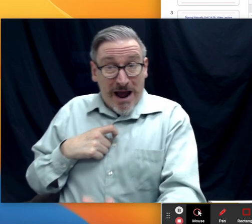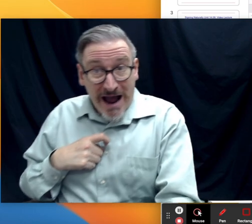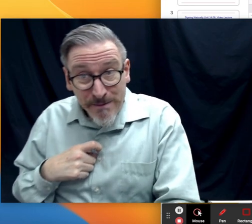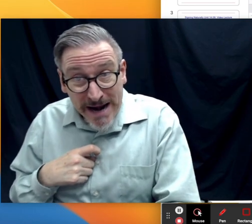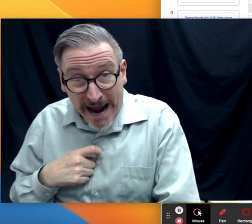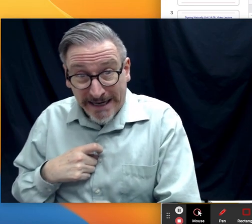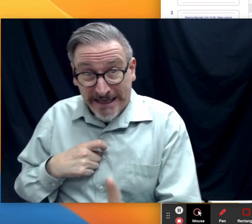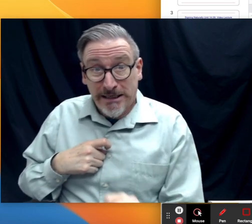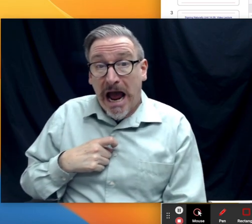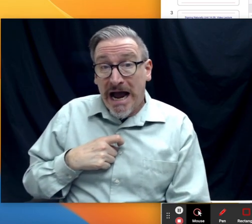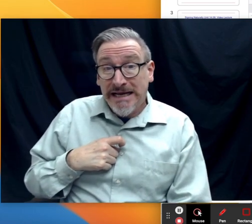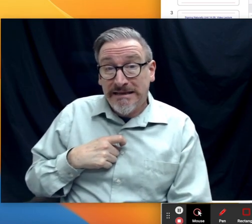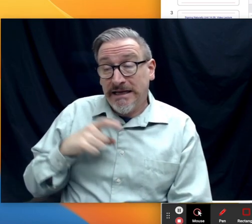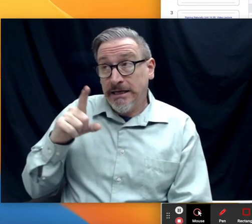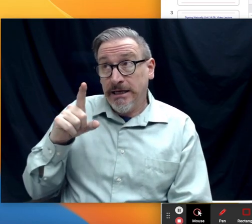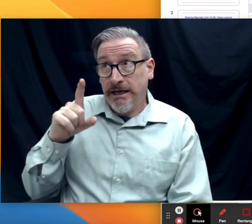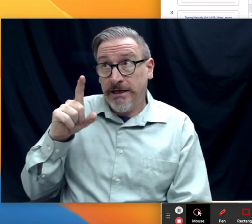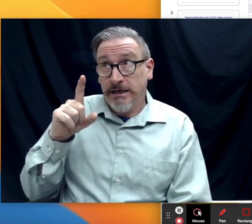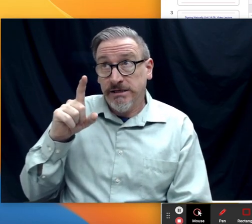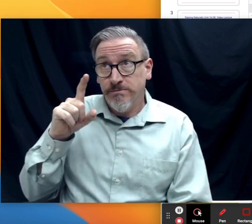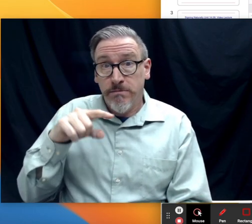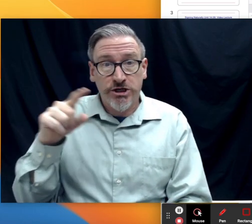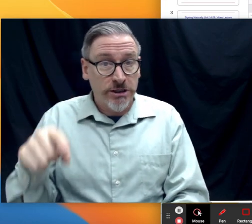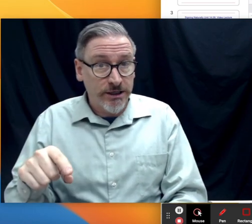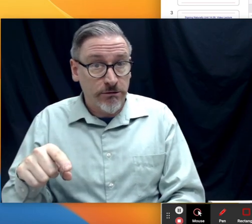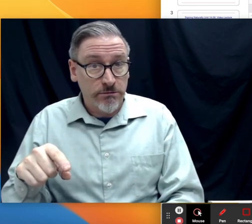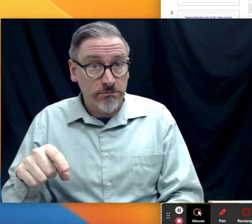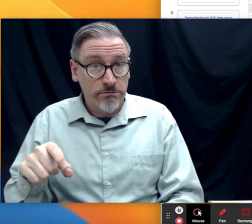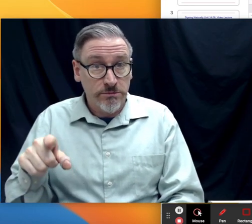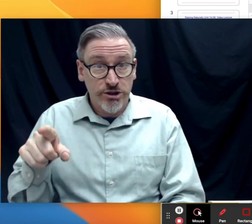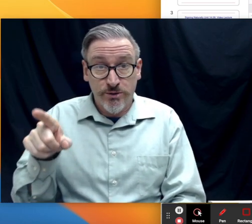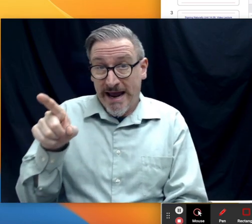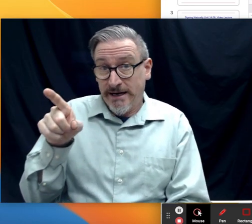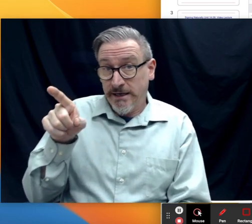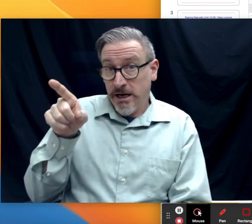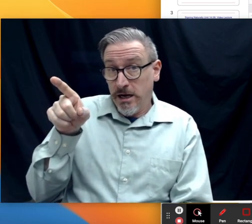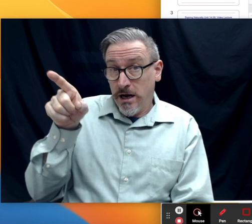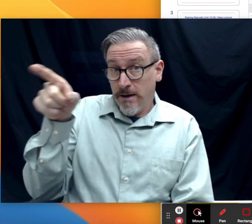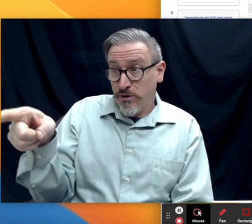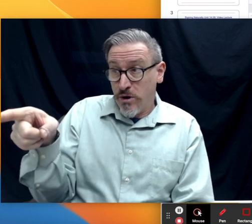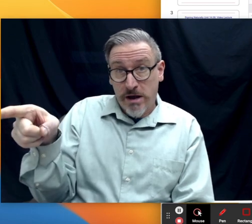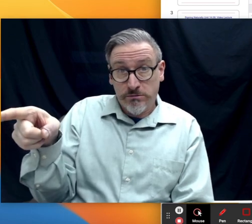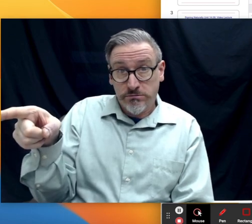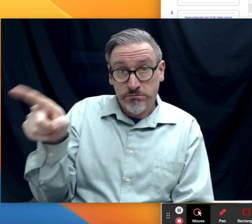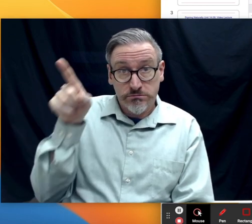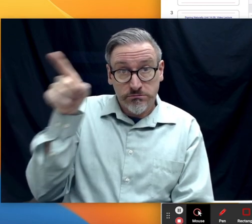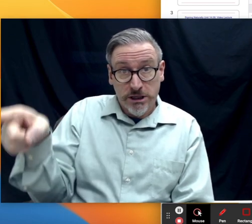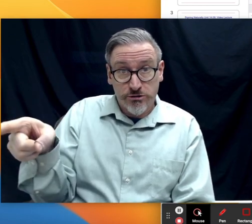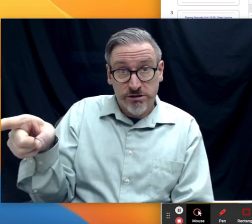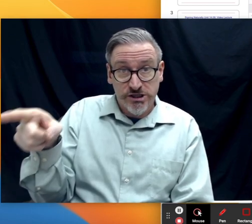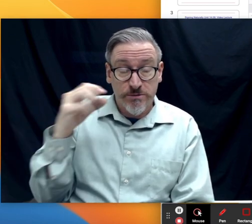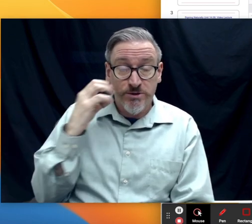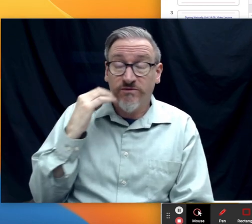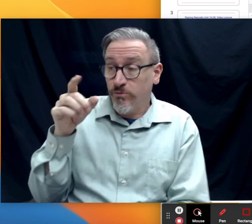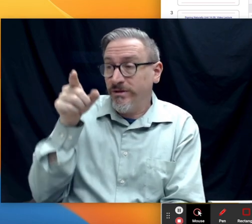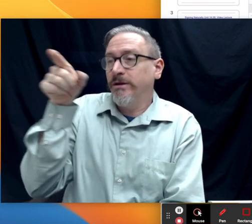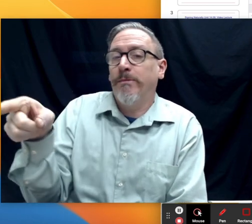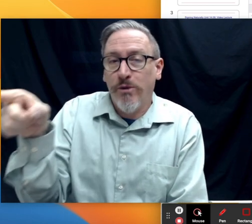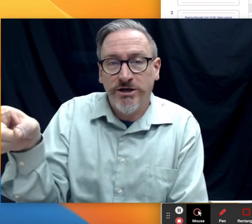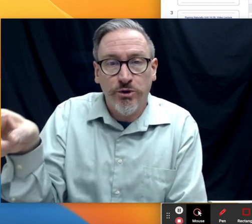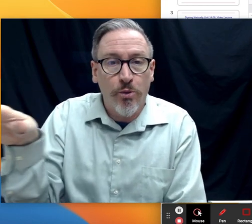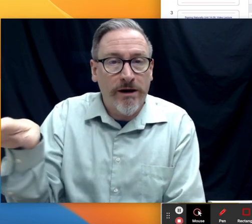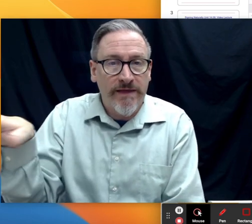Now, I'm going to add in, I think it is much clearer to add in a pronoun, a description of,